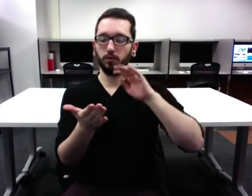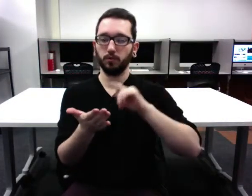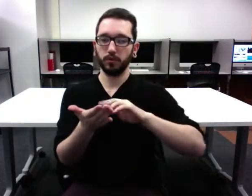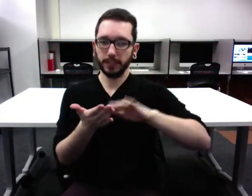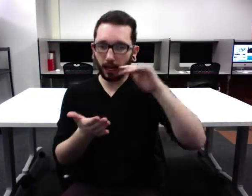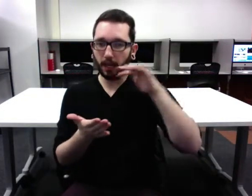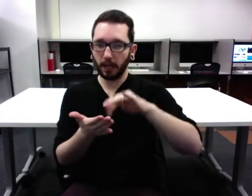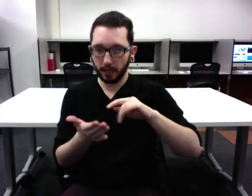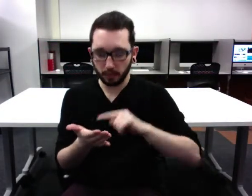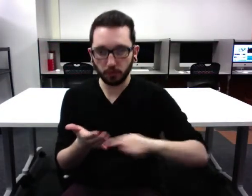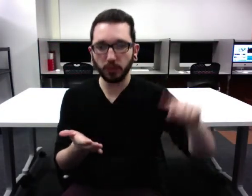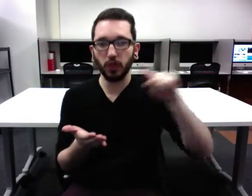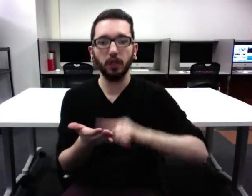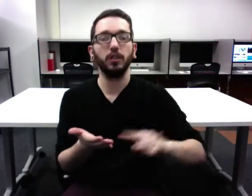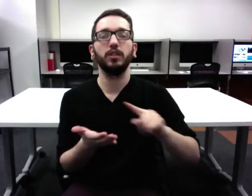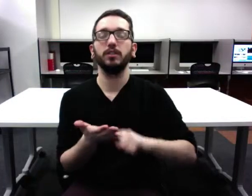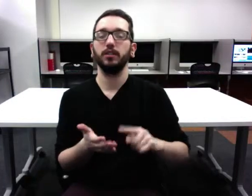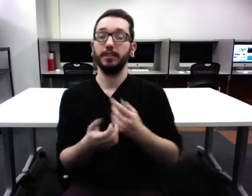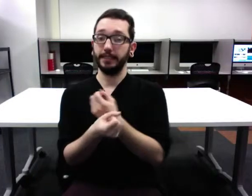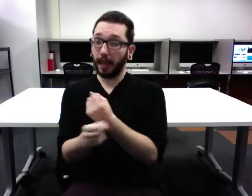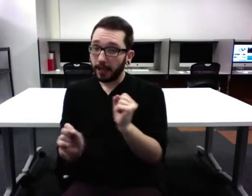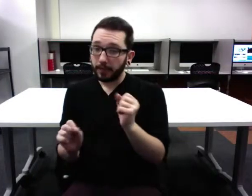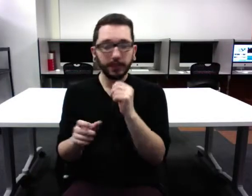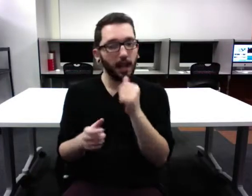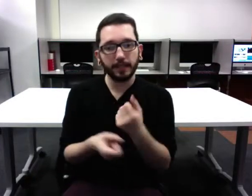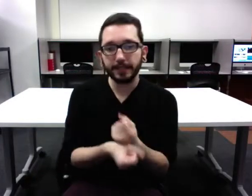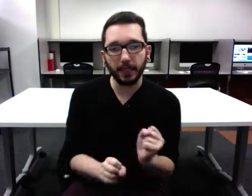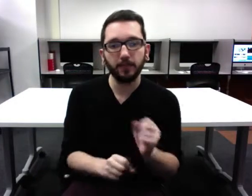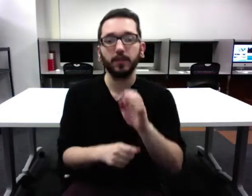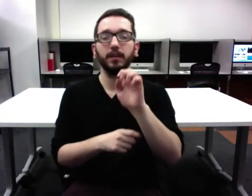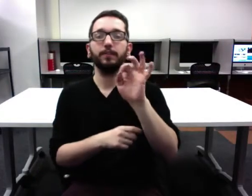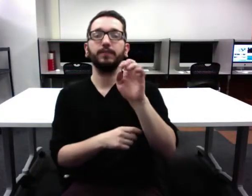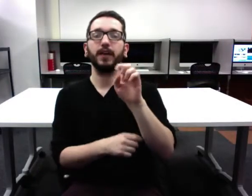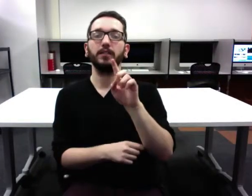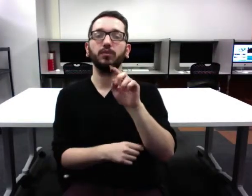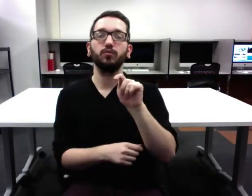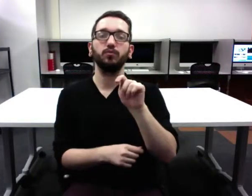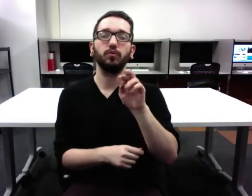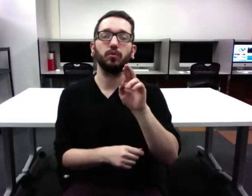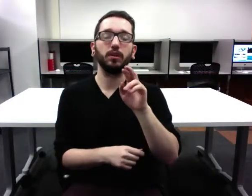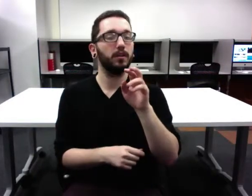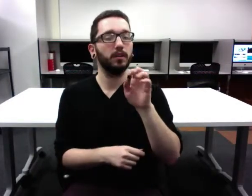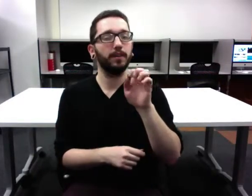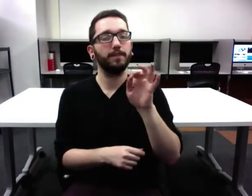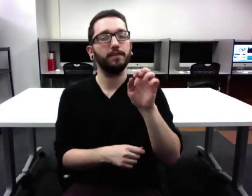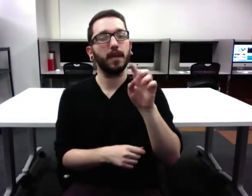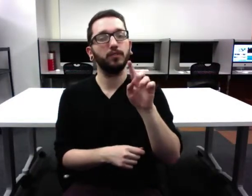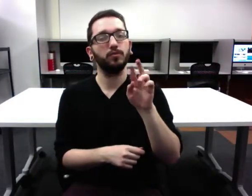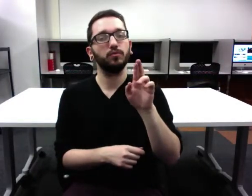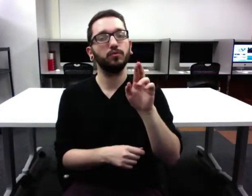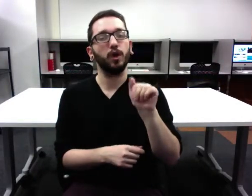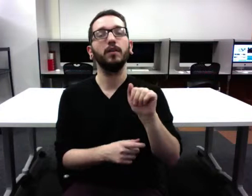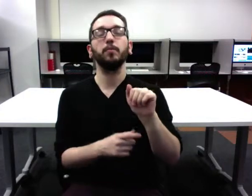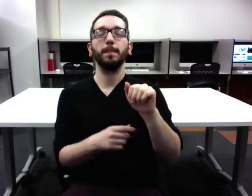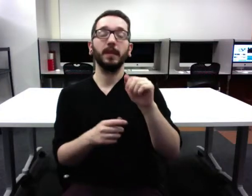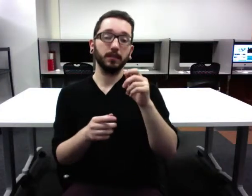safe. And there are certain food supplements like ephedra. Actually, if taken as it's supposed to be taken, ephedra is not